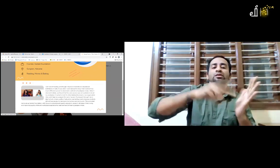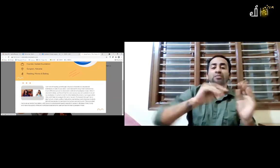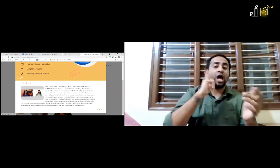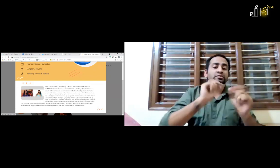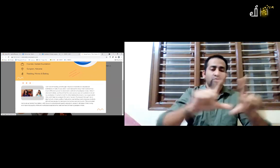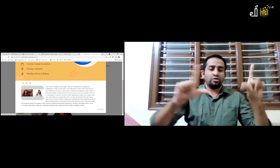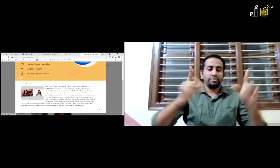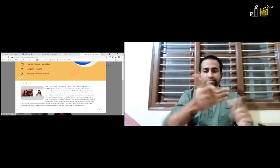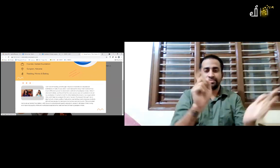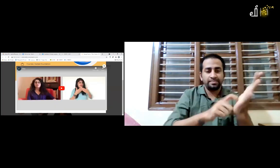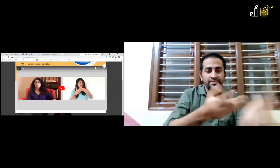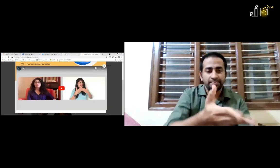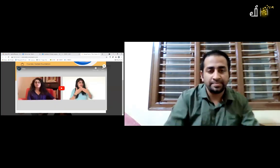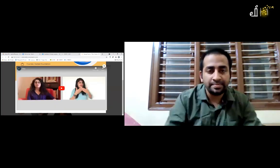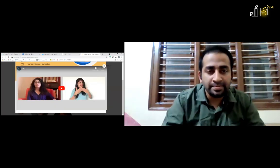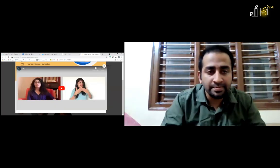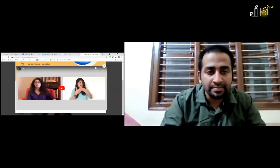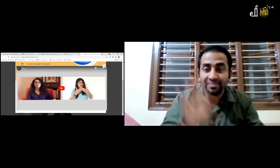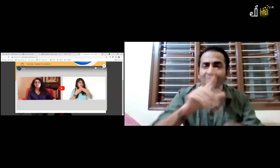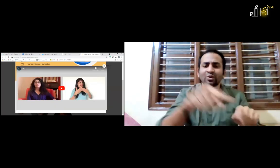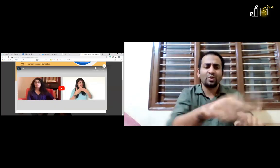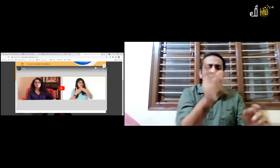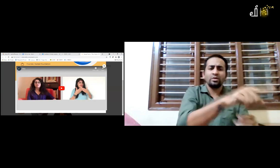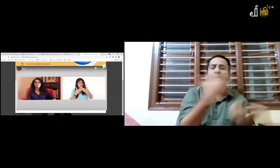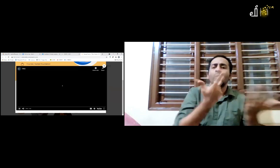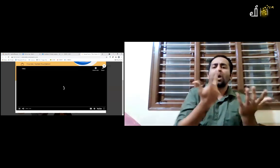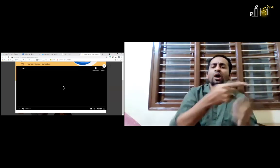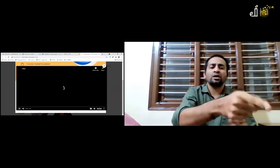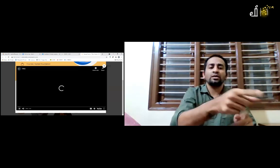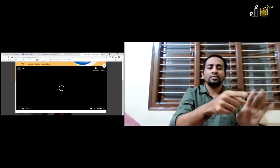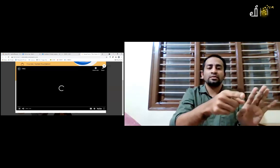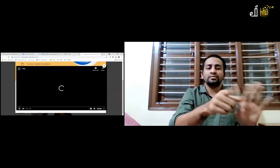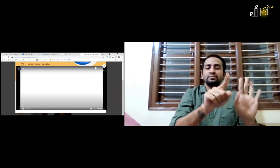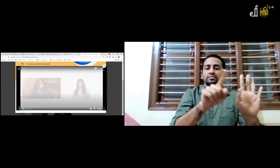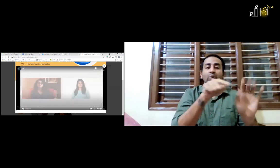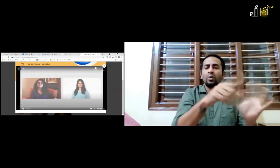comfortable in understanding the text, there's also you can click on the video and there's ISL.